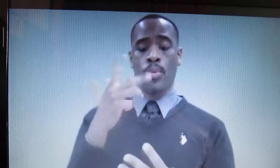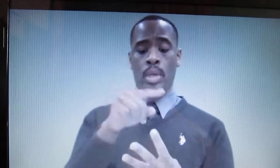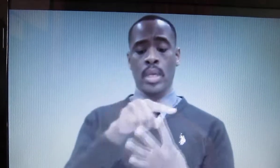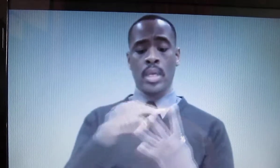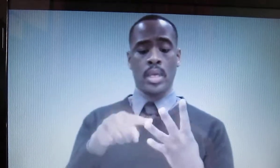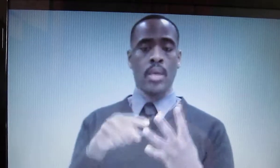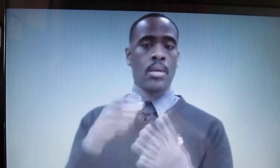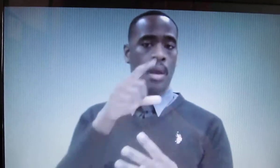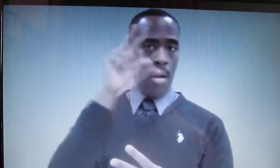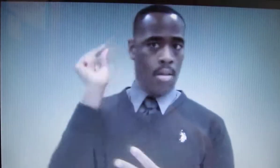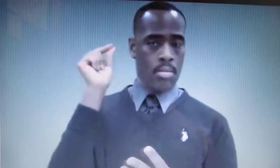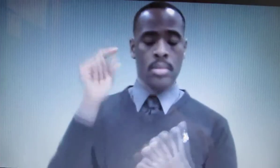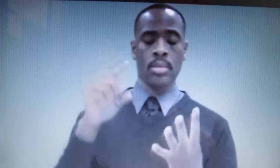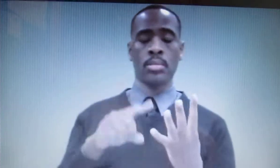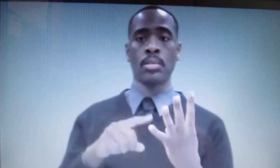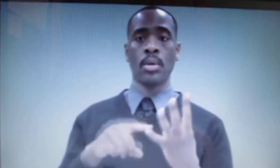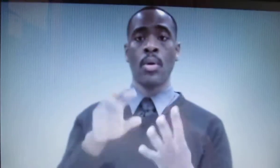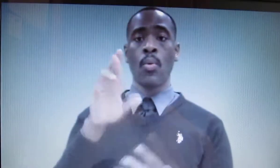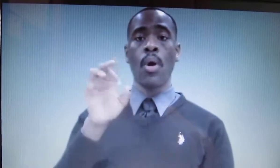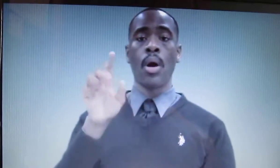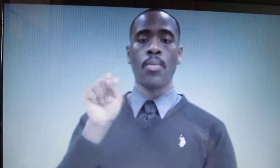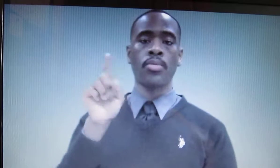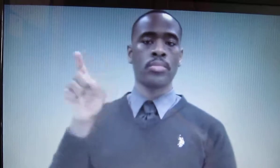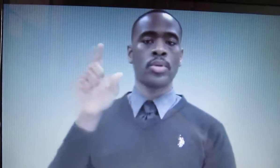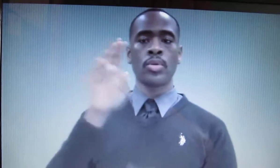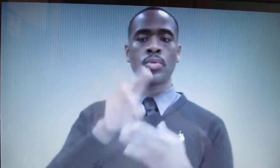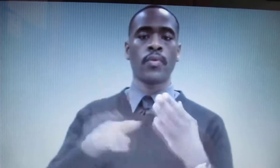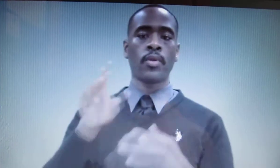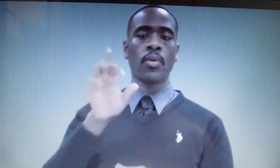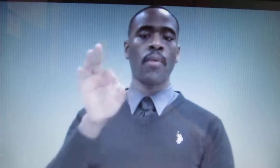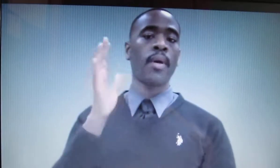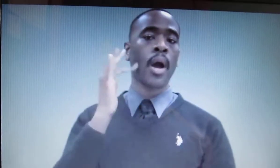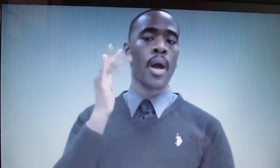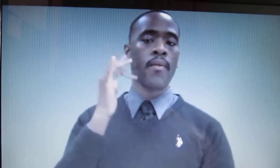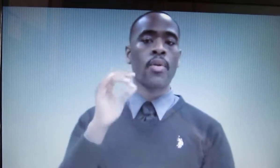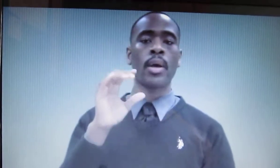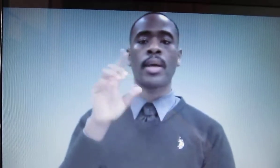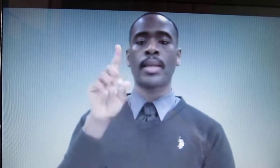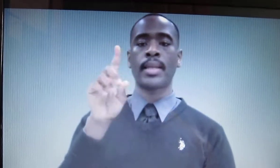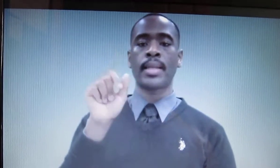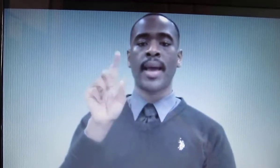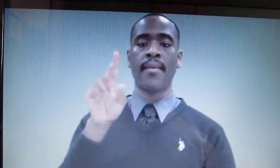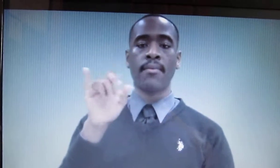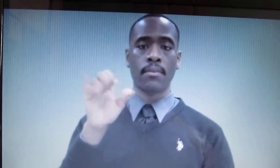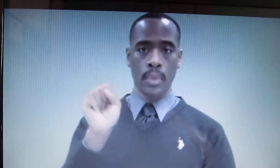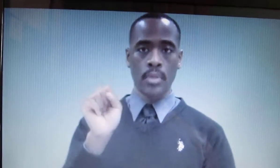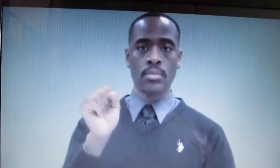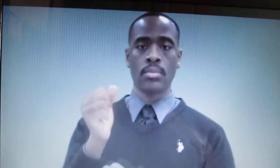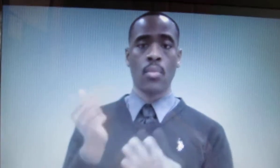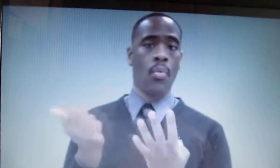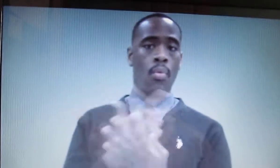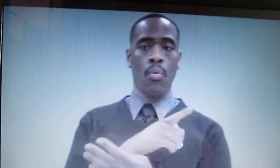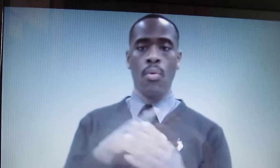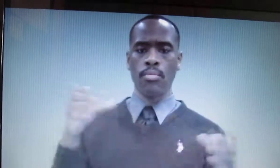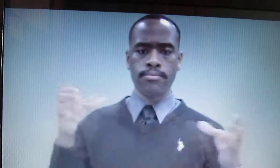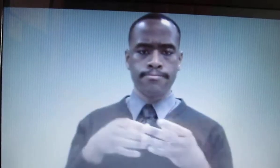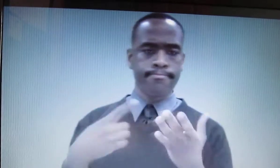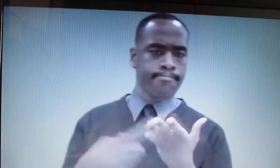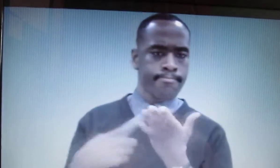and somebody, Bailey. The first 3 were for Gallaudet, and then the last one is from the University of